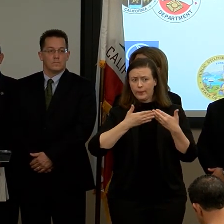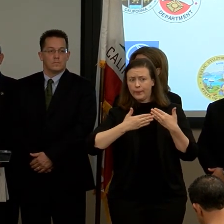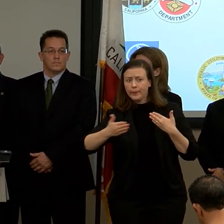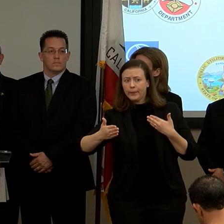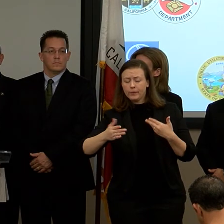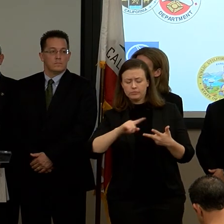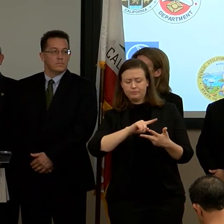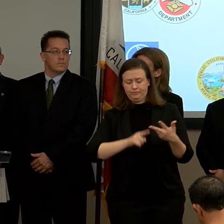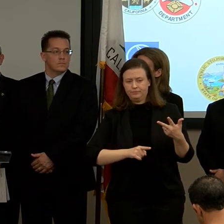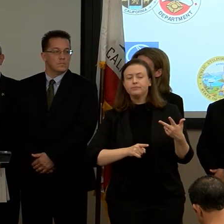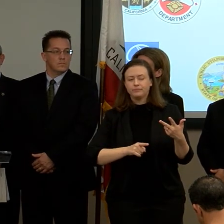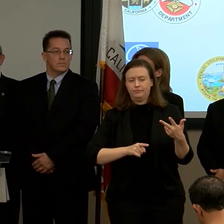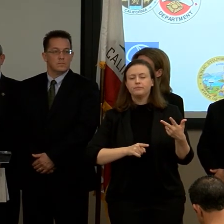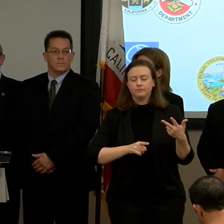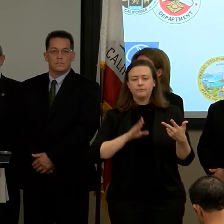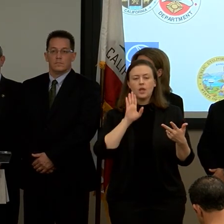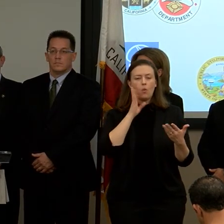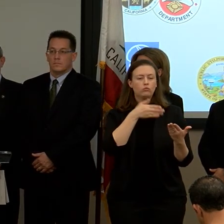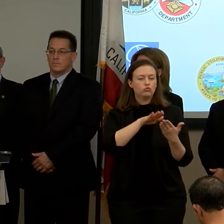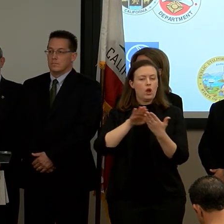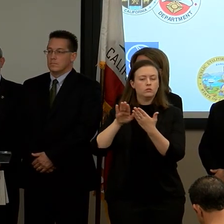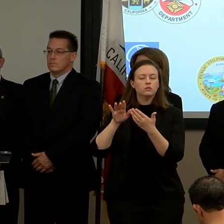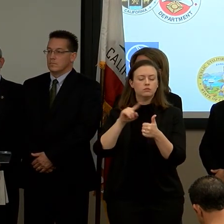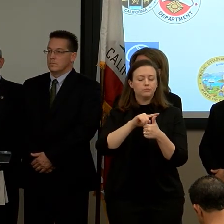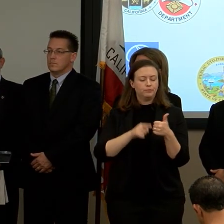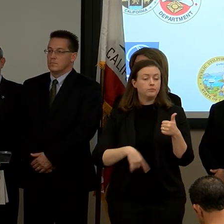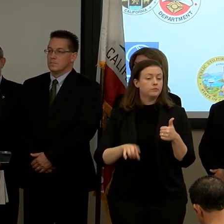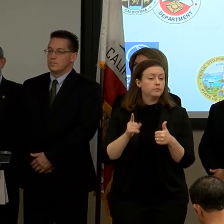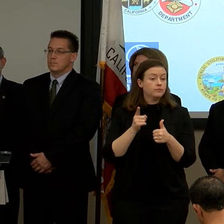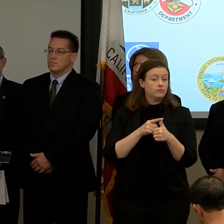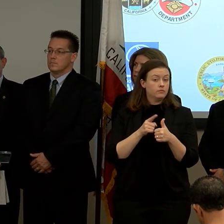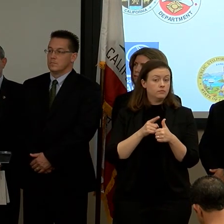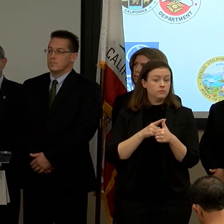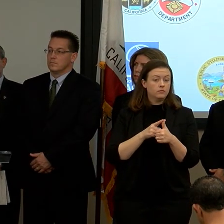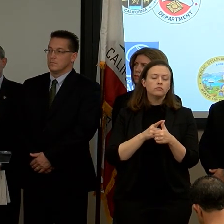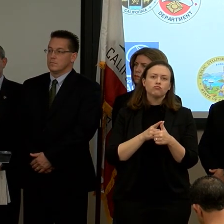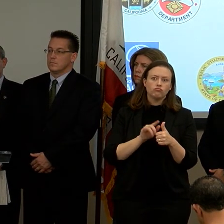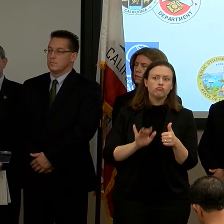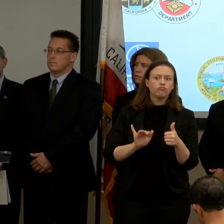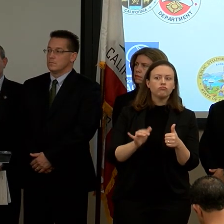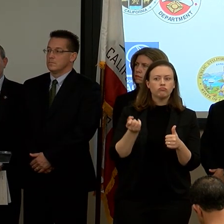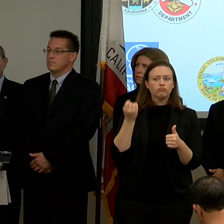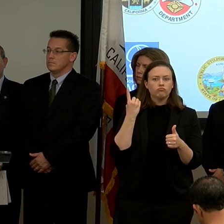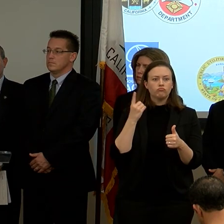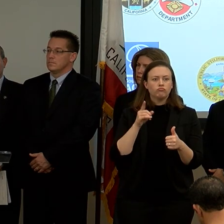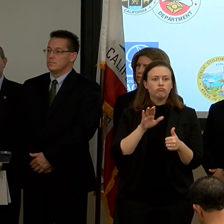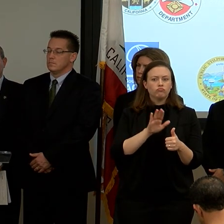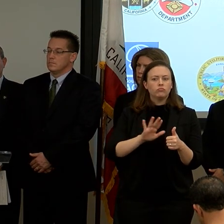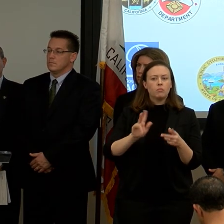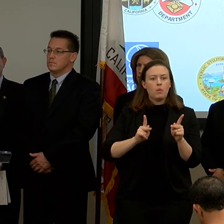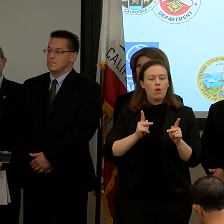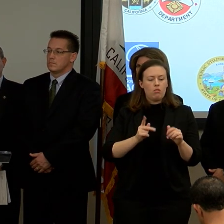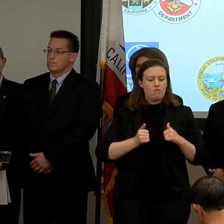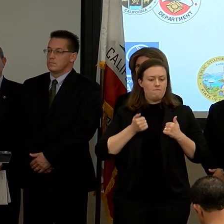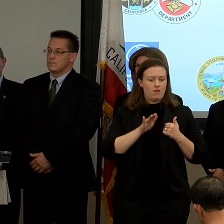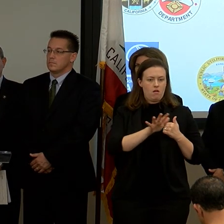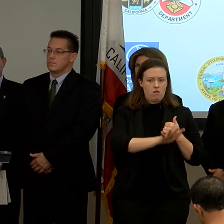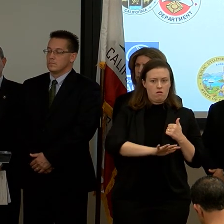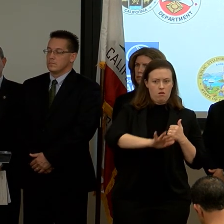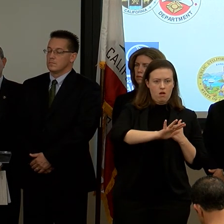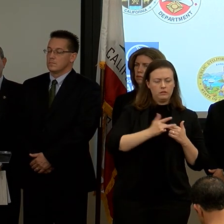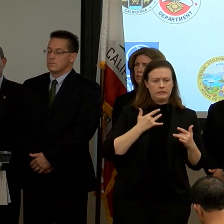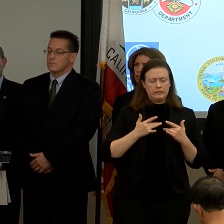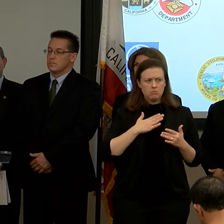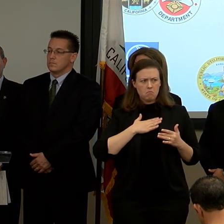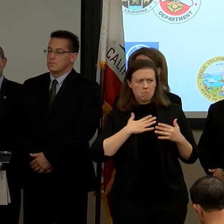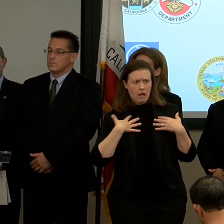I want to address these in turn. First of all, it's very understandable that residents who've lived in the community have concerns about